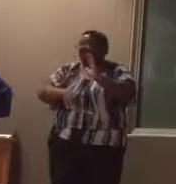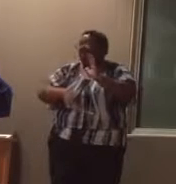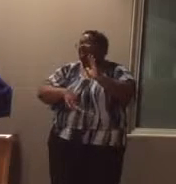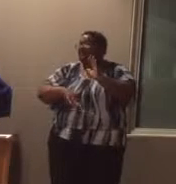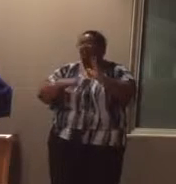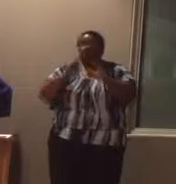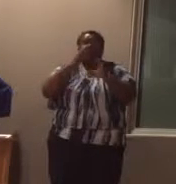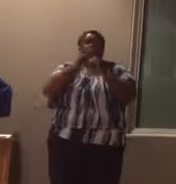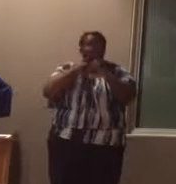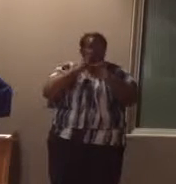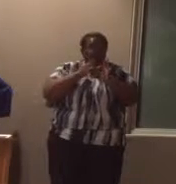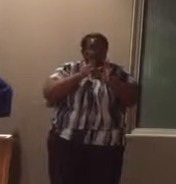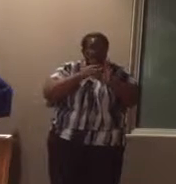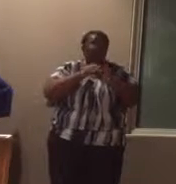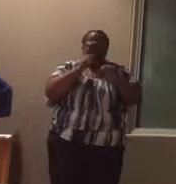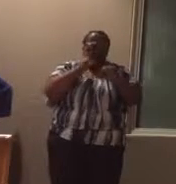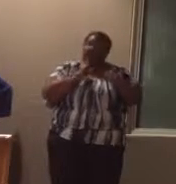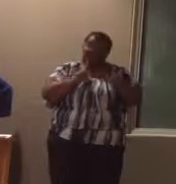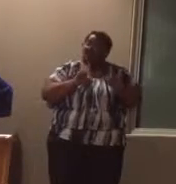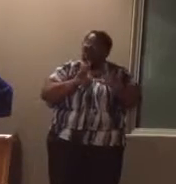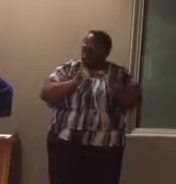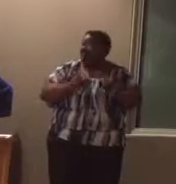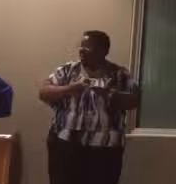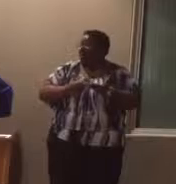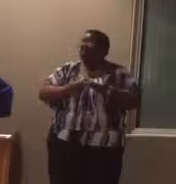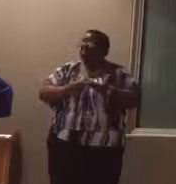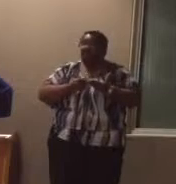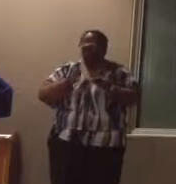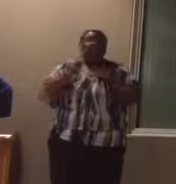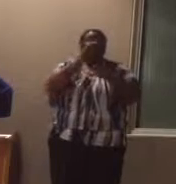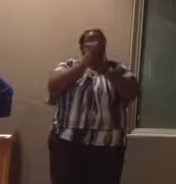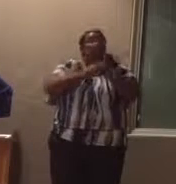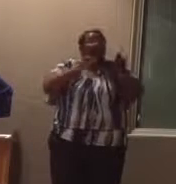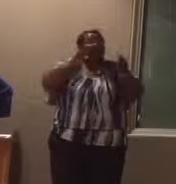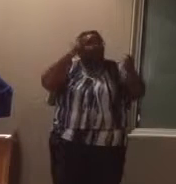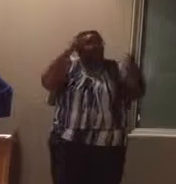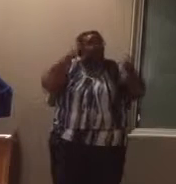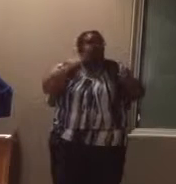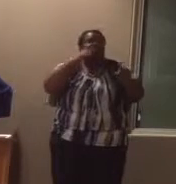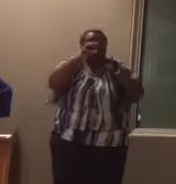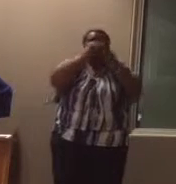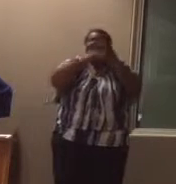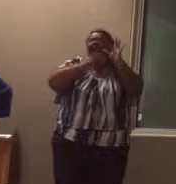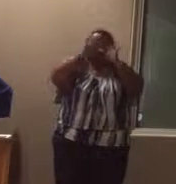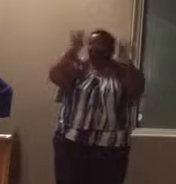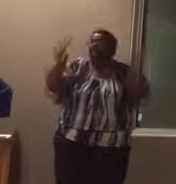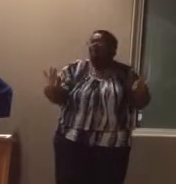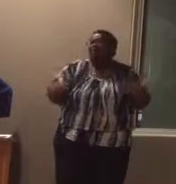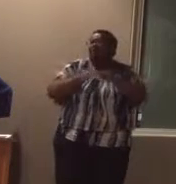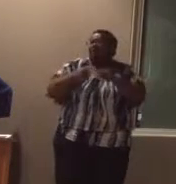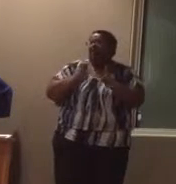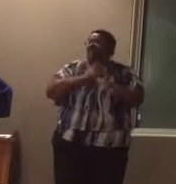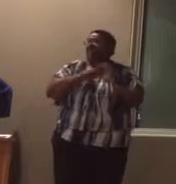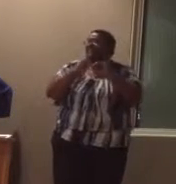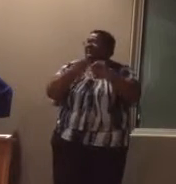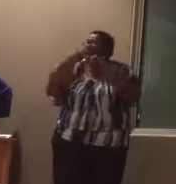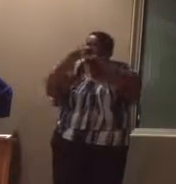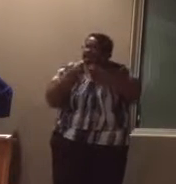to use the services, but not abuse them. They're expensive services. If you're using CART and using interpreters, you need to attend class.